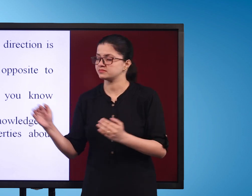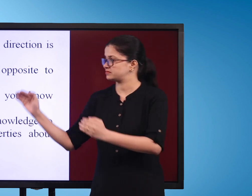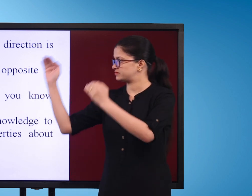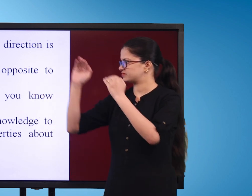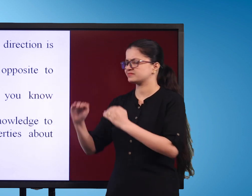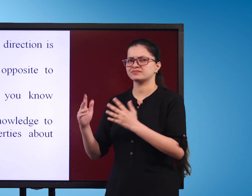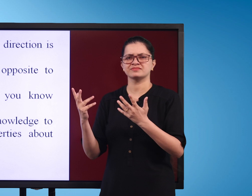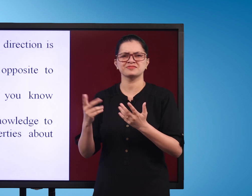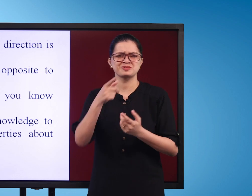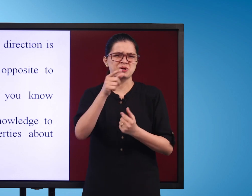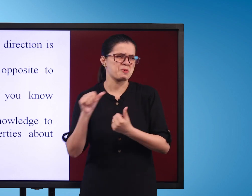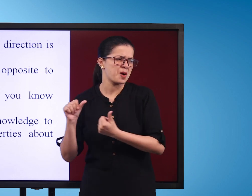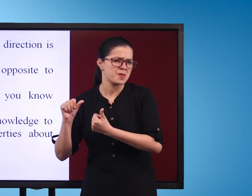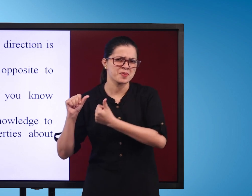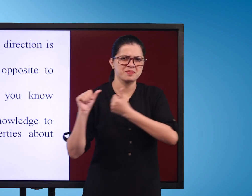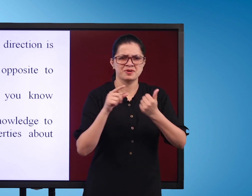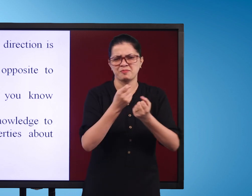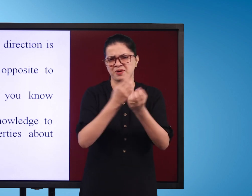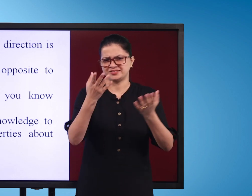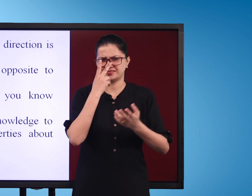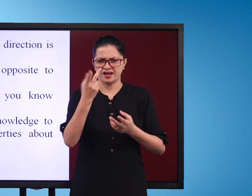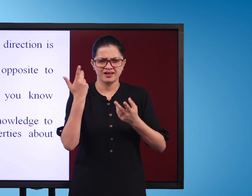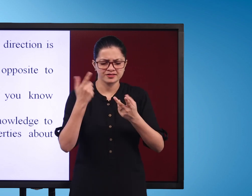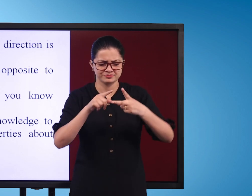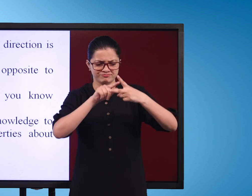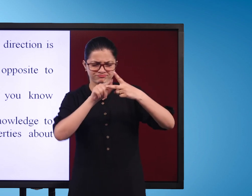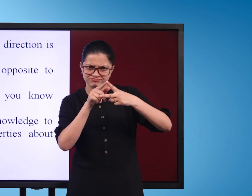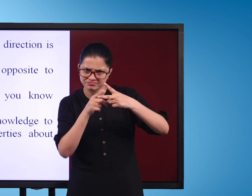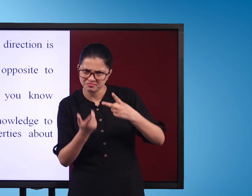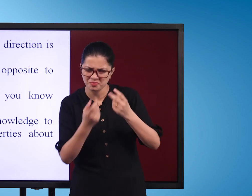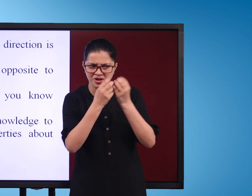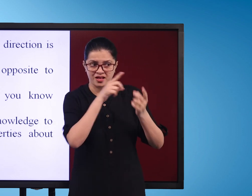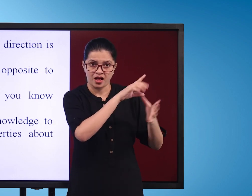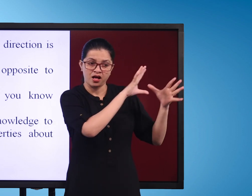Just recollect what you know already.